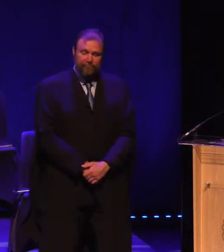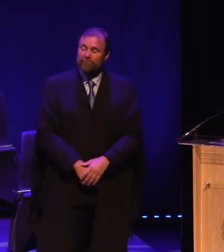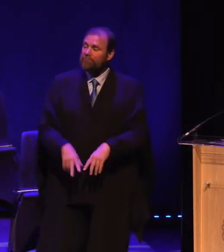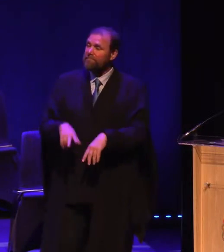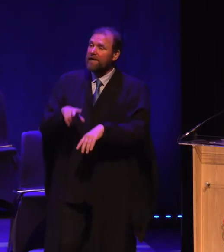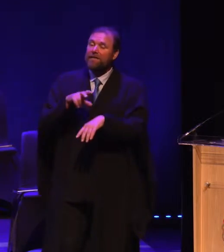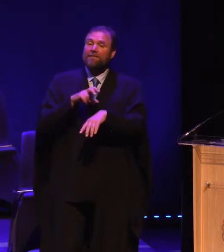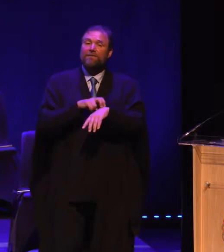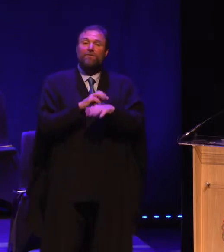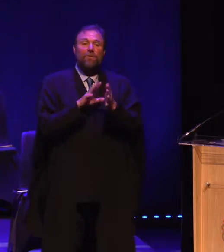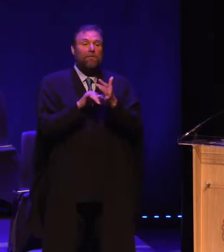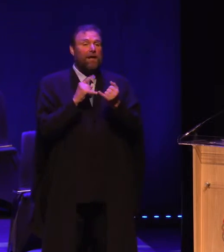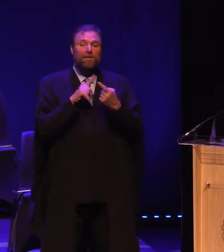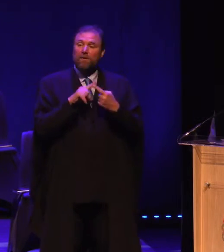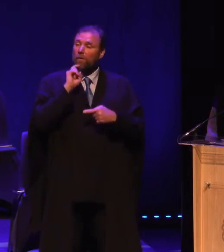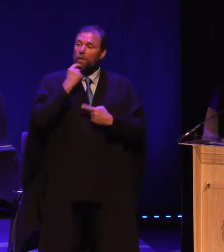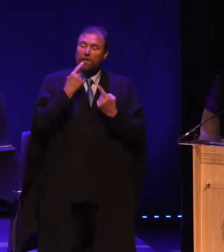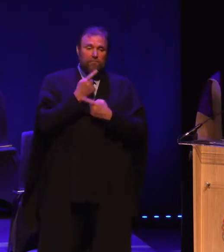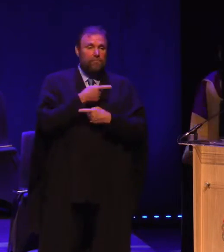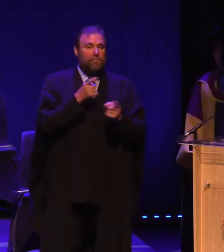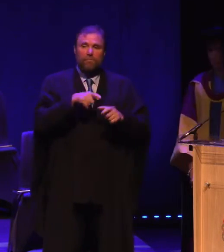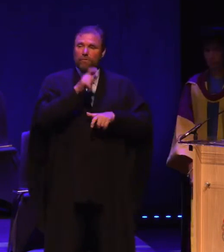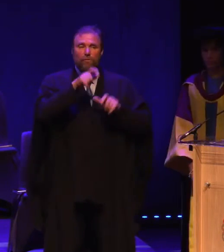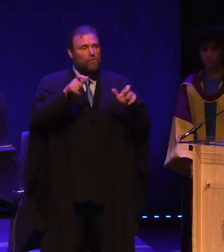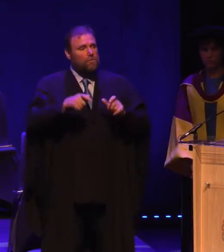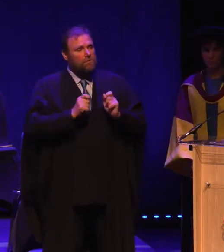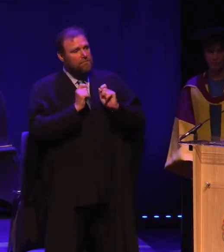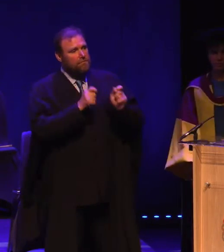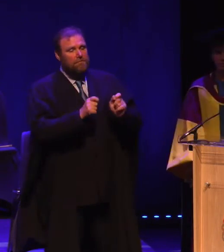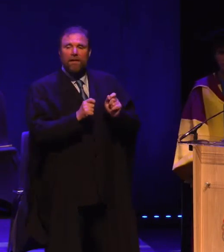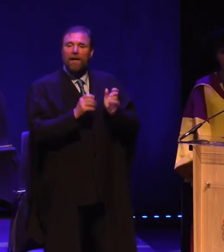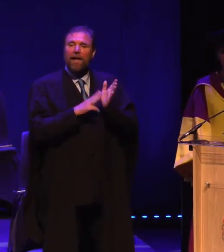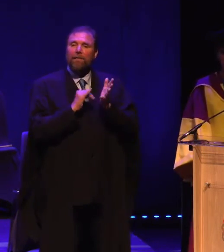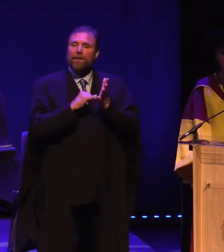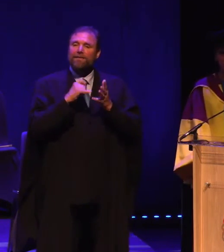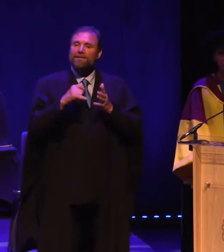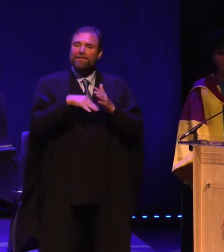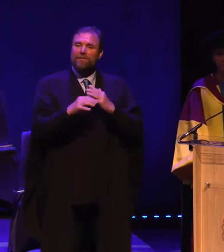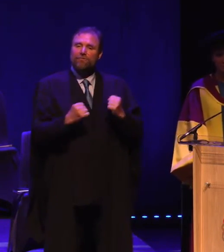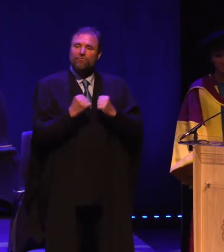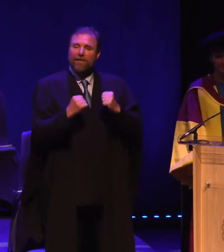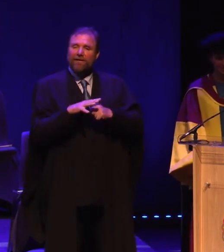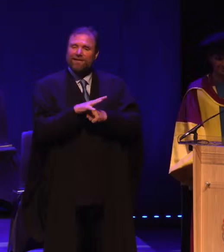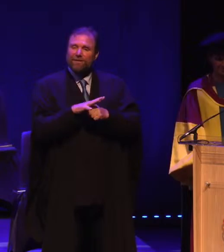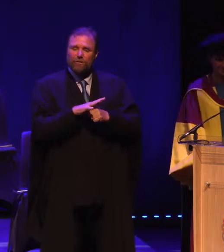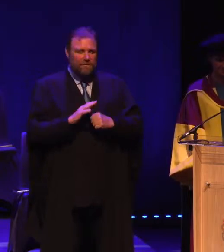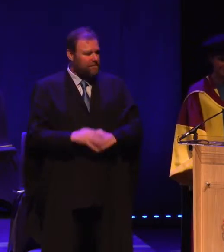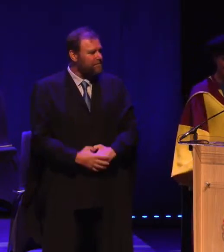Adeline Miles will announce the students being awarded Master of Science in Strength and Conditioning.